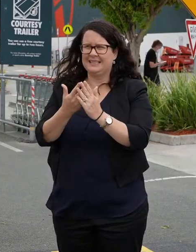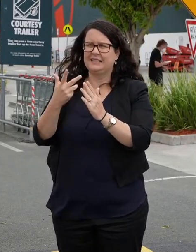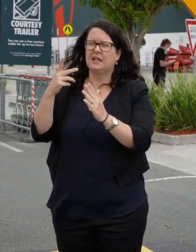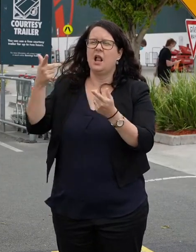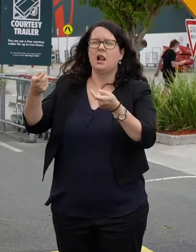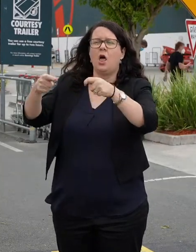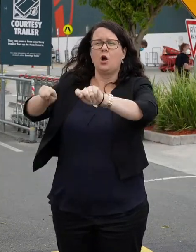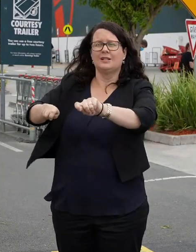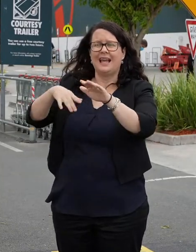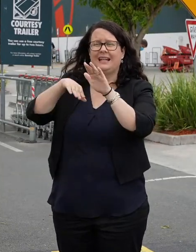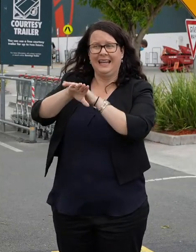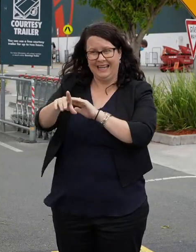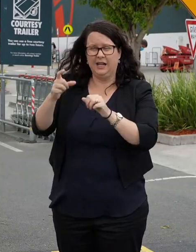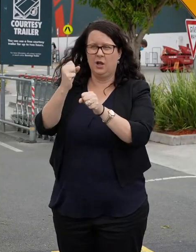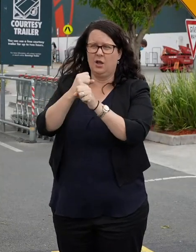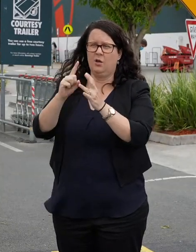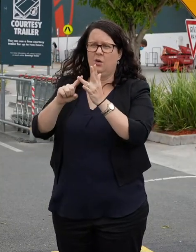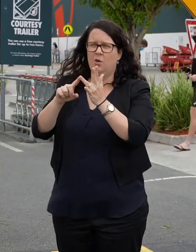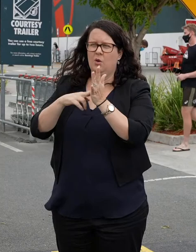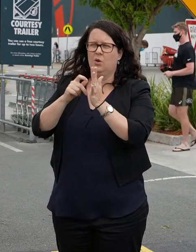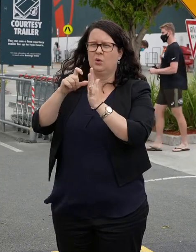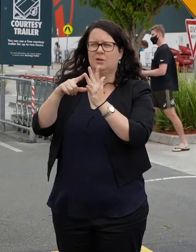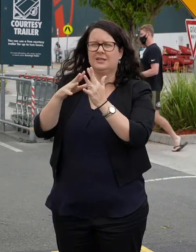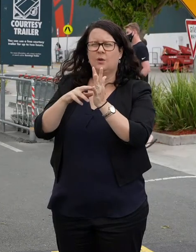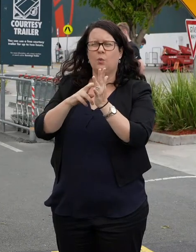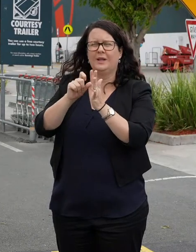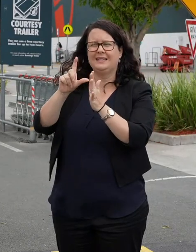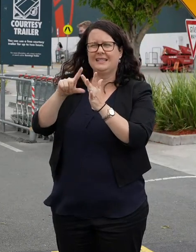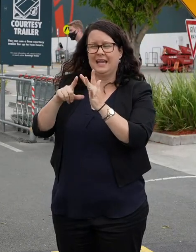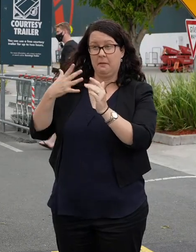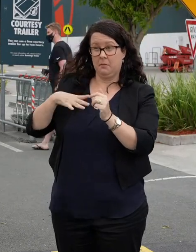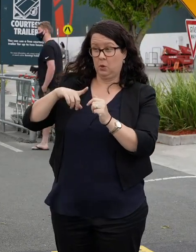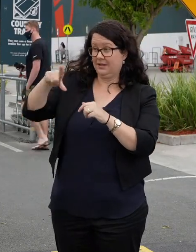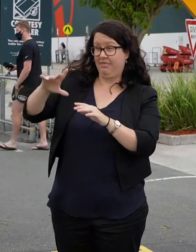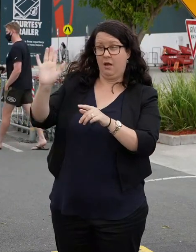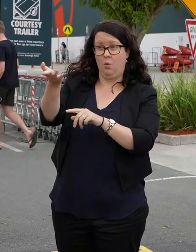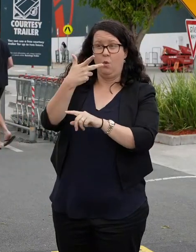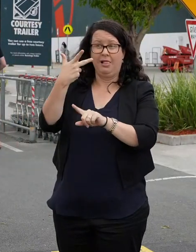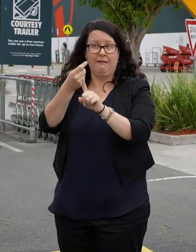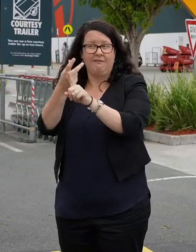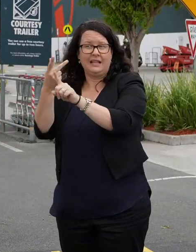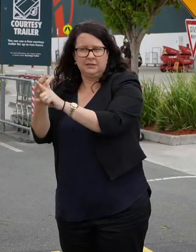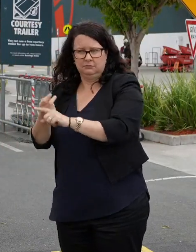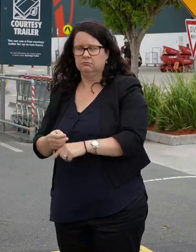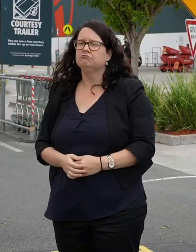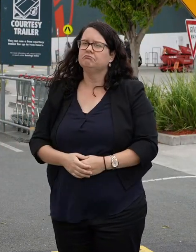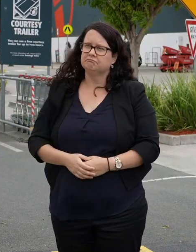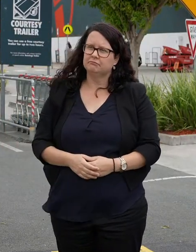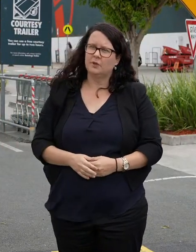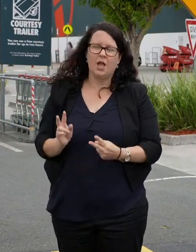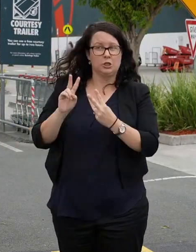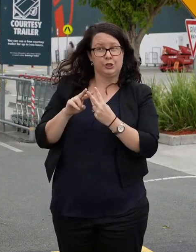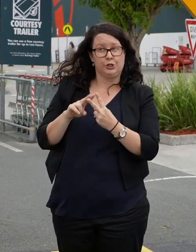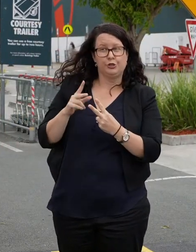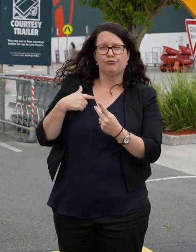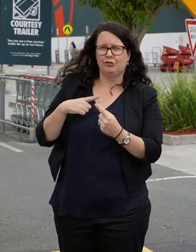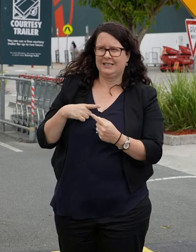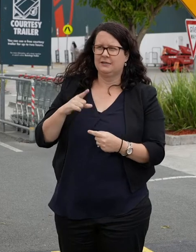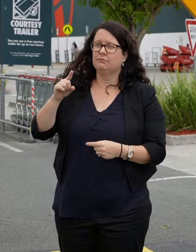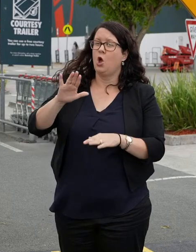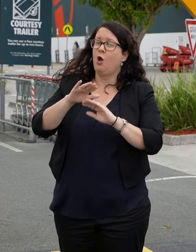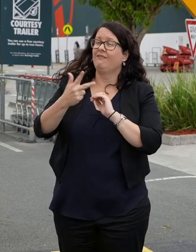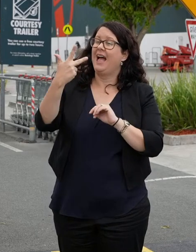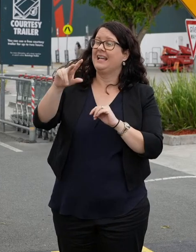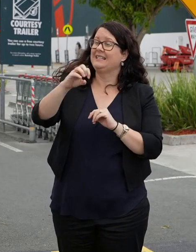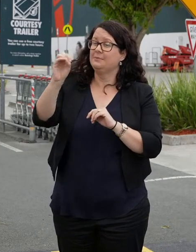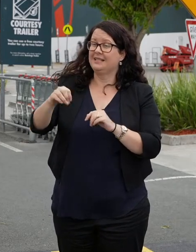vaccination rate in that local government area? Absolutely. There's two parts to that. Gundawindi is a highly vaccinated community, over 80% double